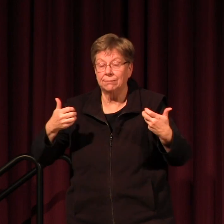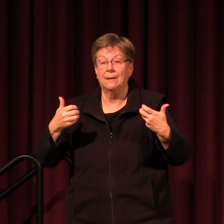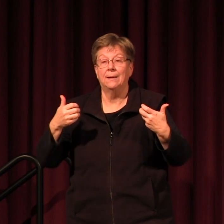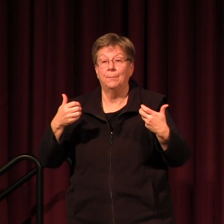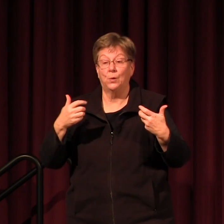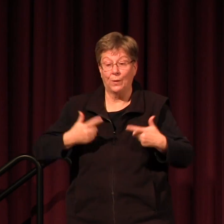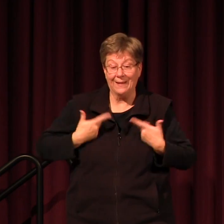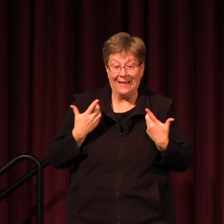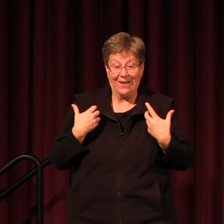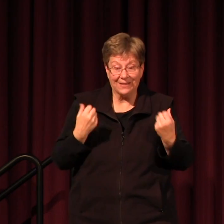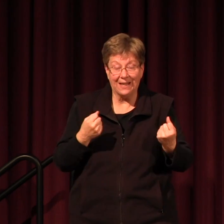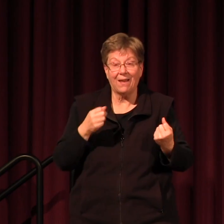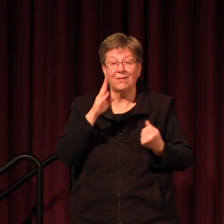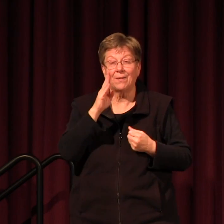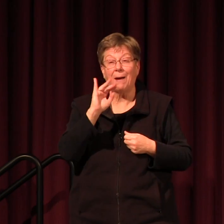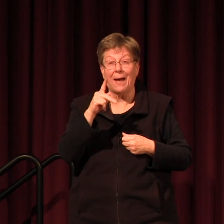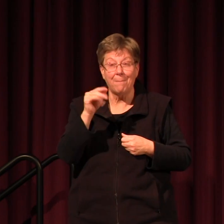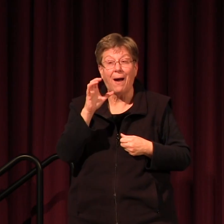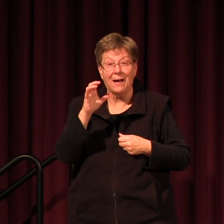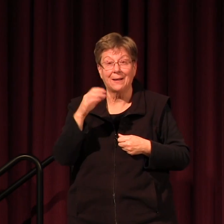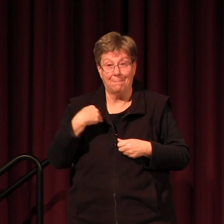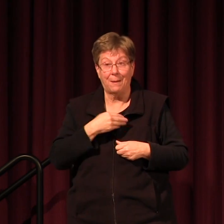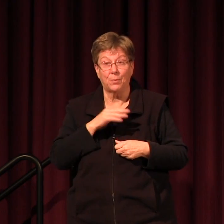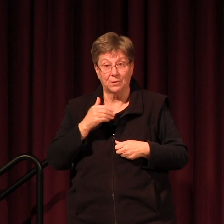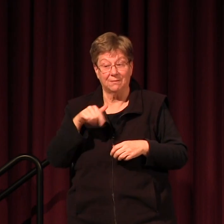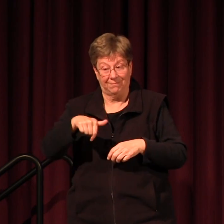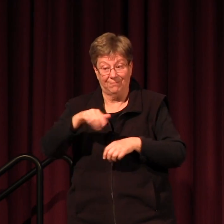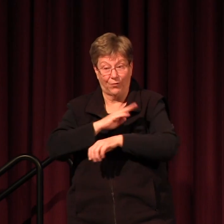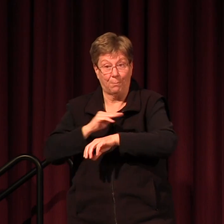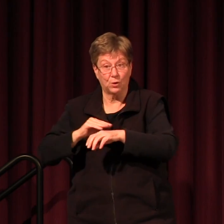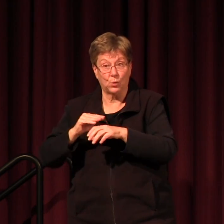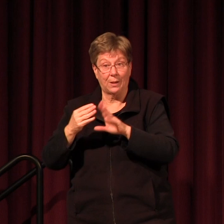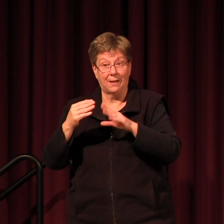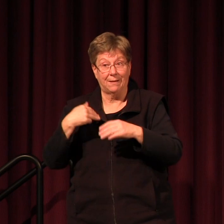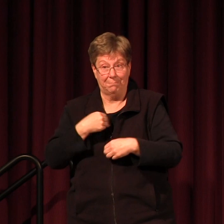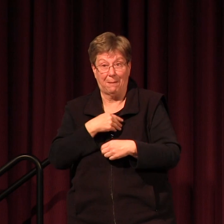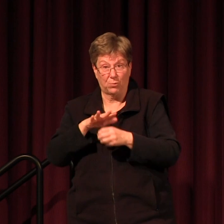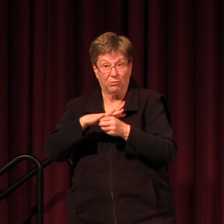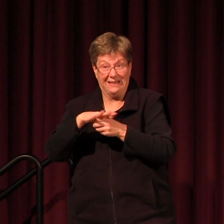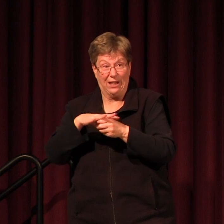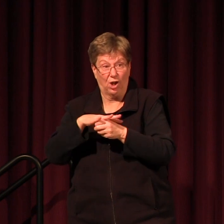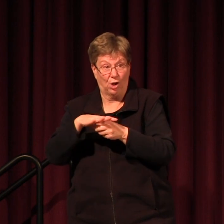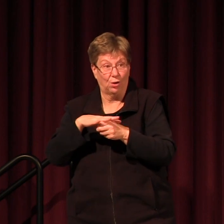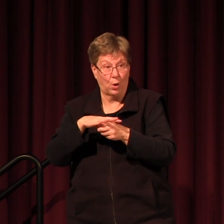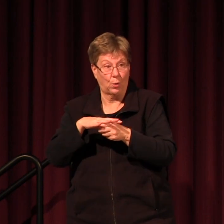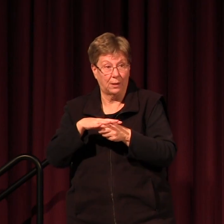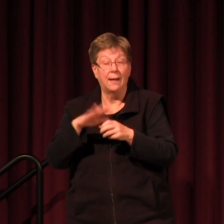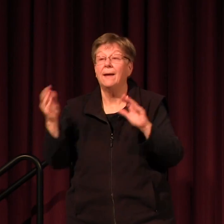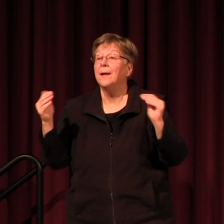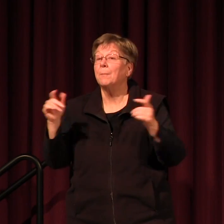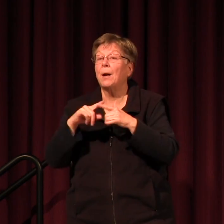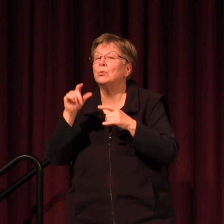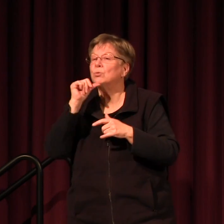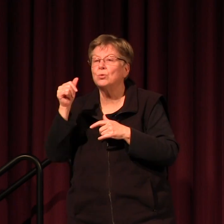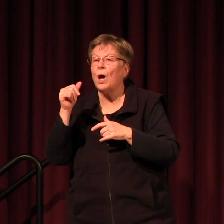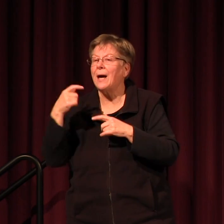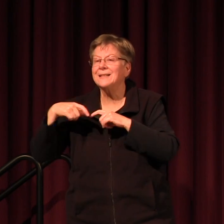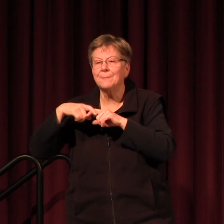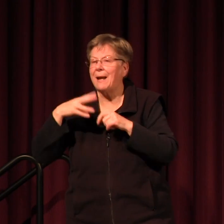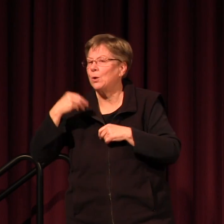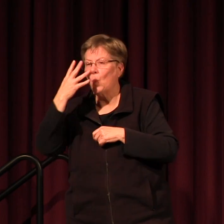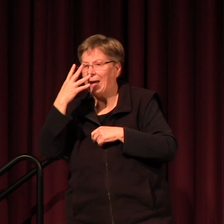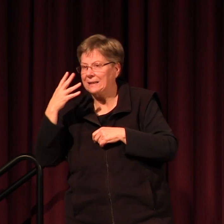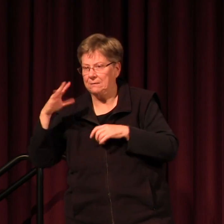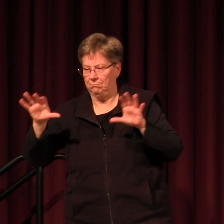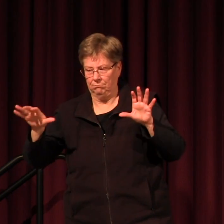health of BIPOC members of our Missoula community here locally when compared to our non-Hispanic white